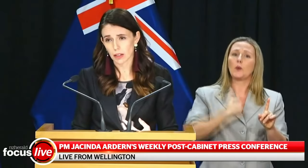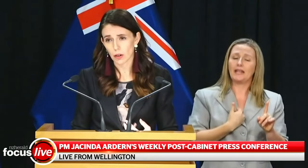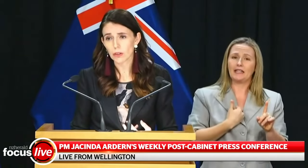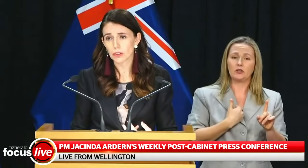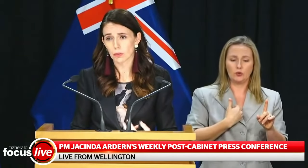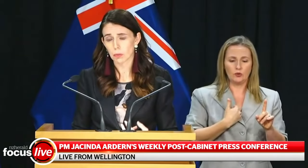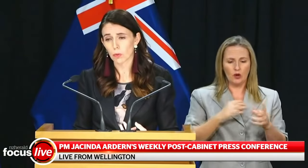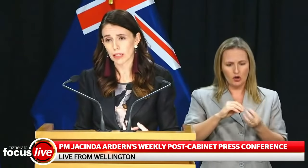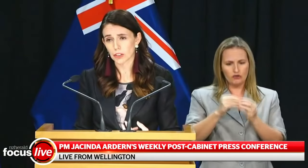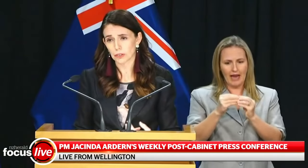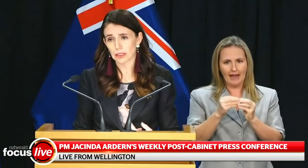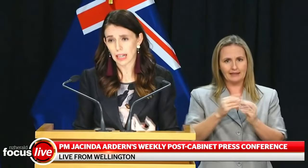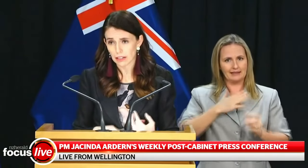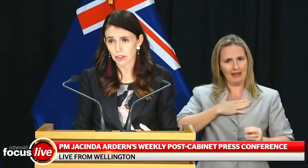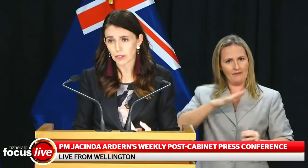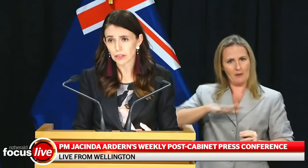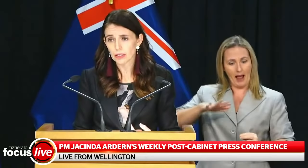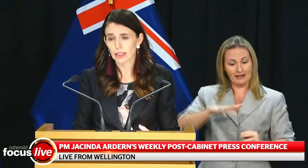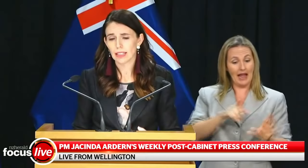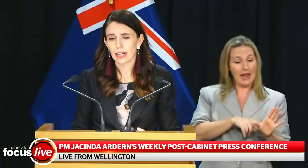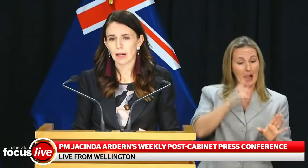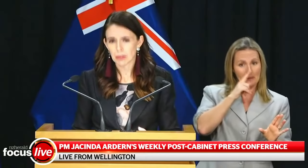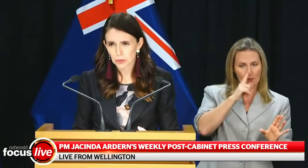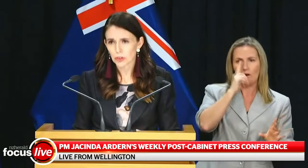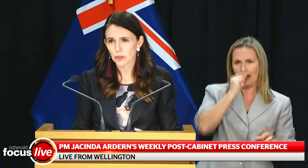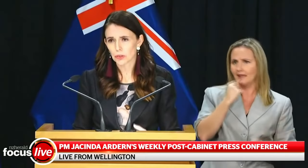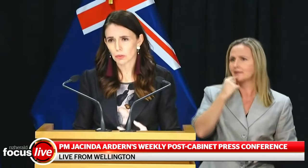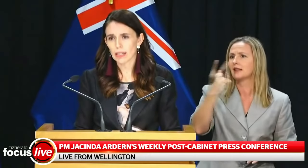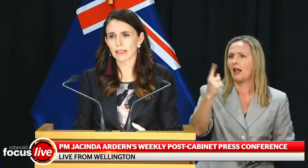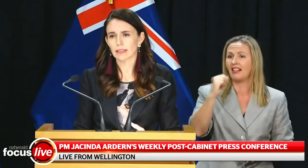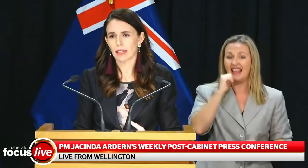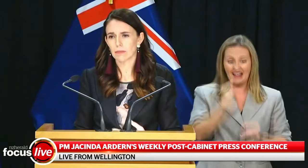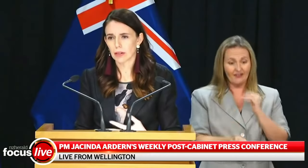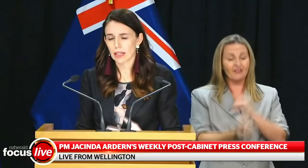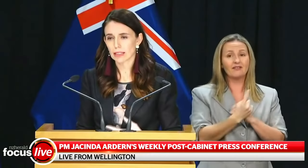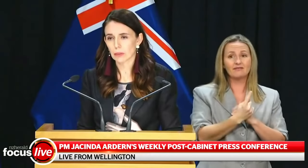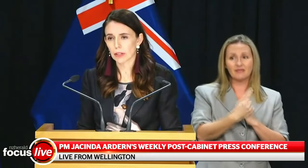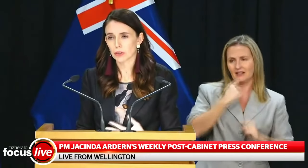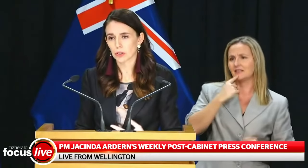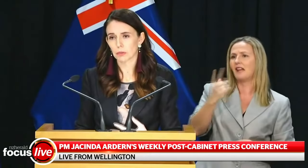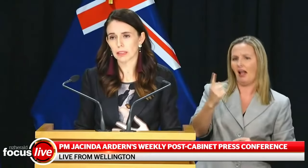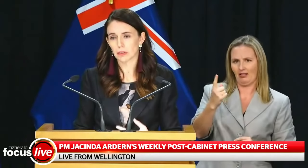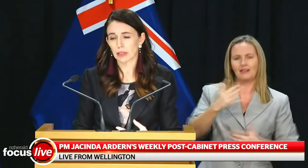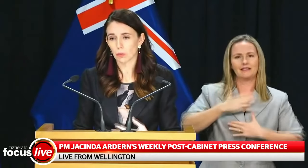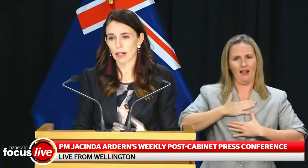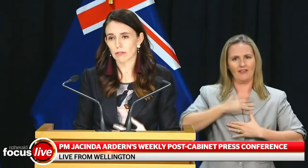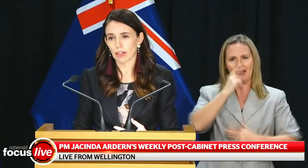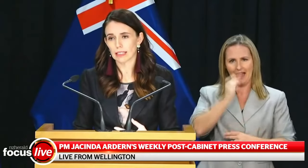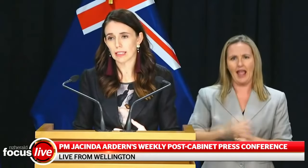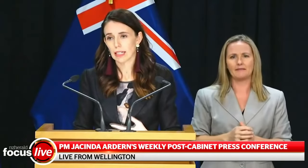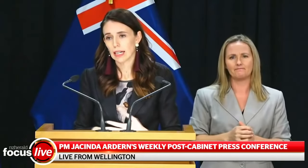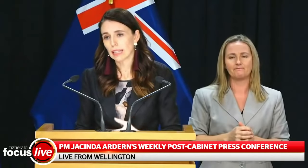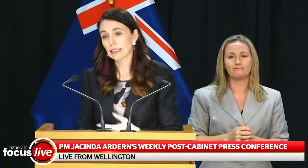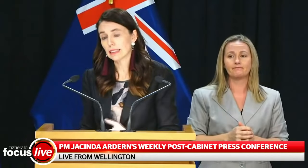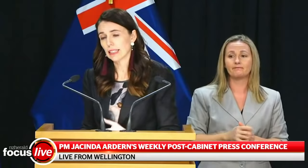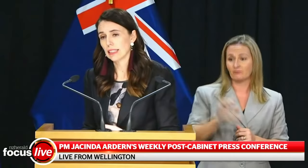places to go to report where issues have occurred. But also, you're right, there are things that we could and should be doing right up